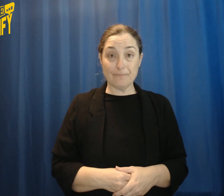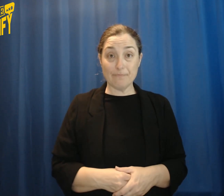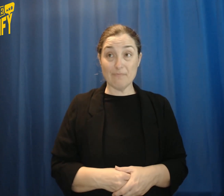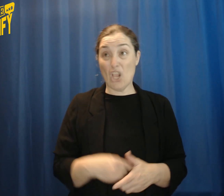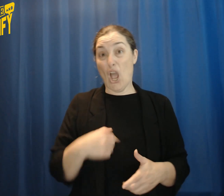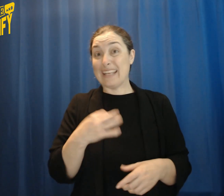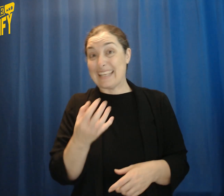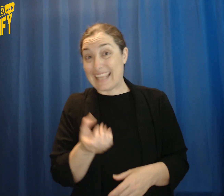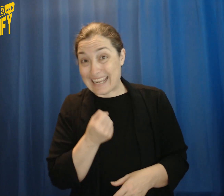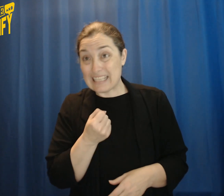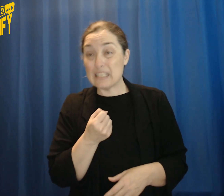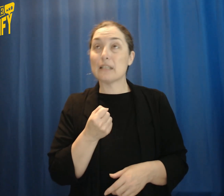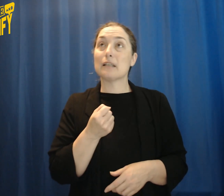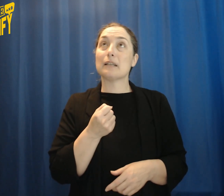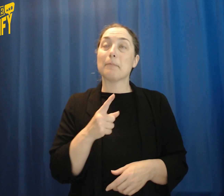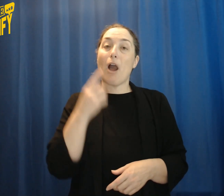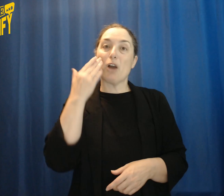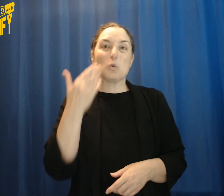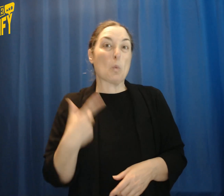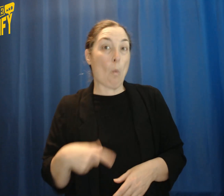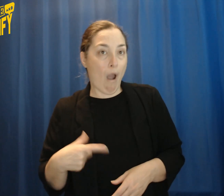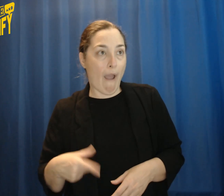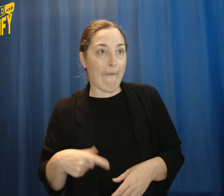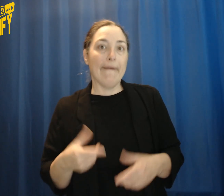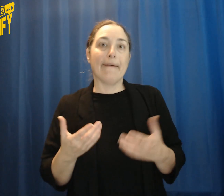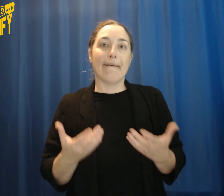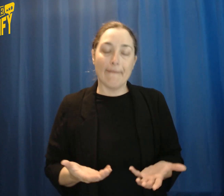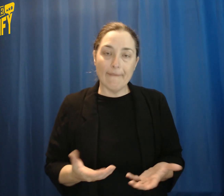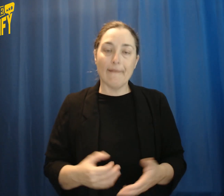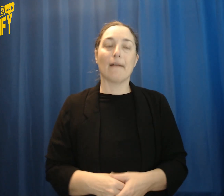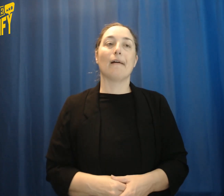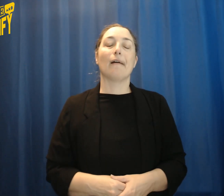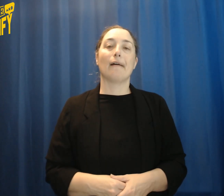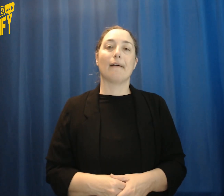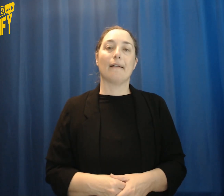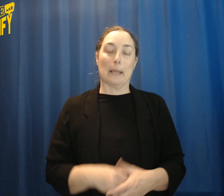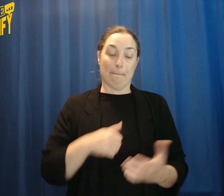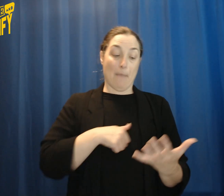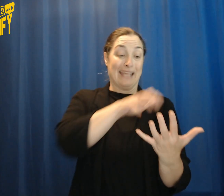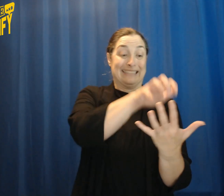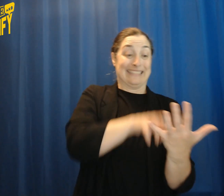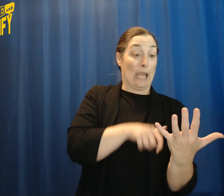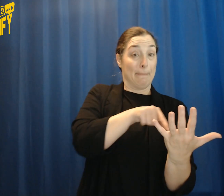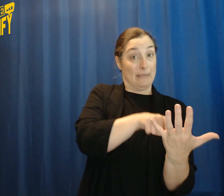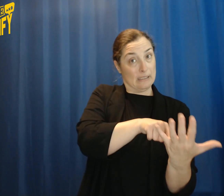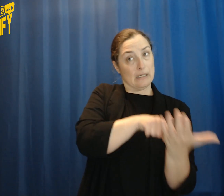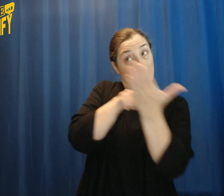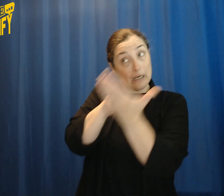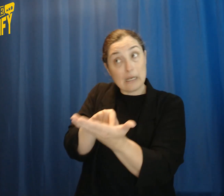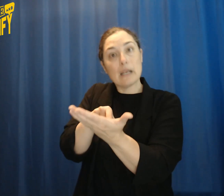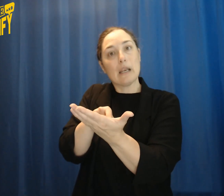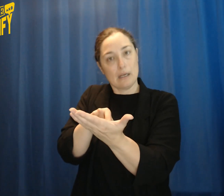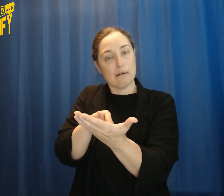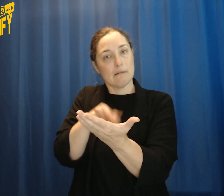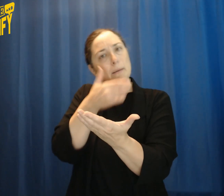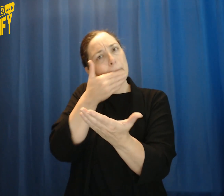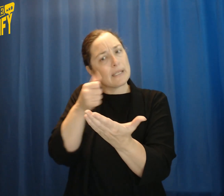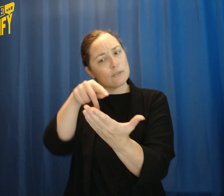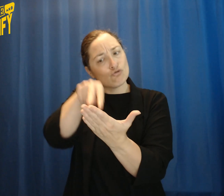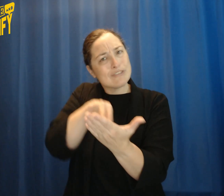don't know why. So, you know, here's my statement that I sent to them. Can you read it for me, and just maybe you can make